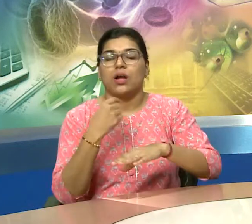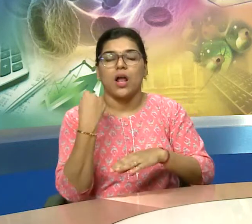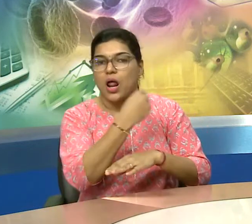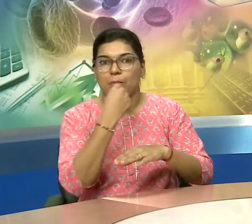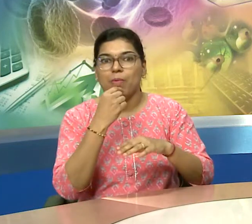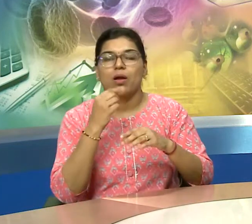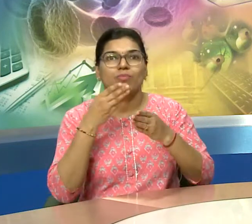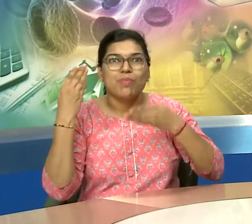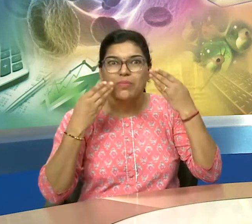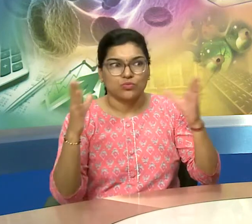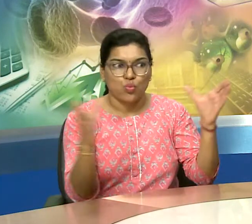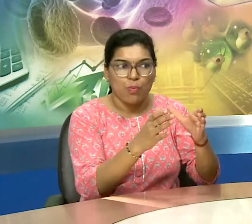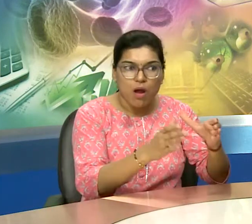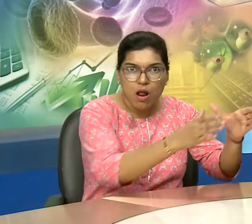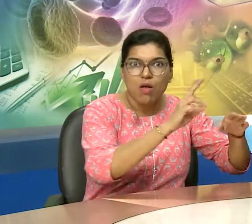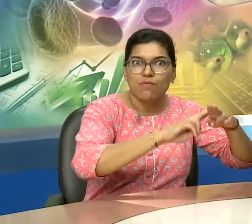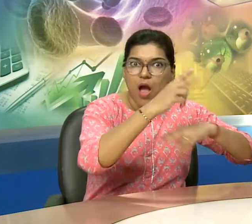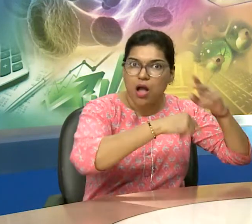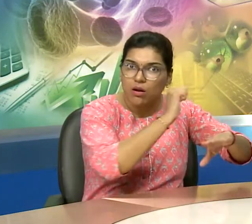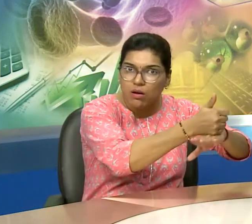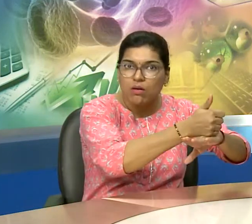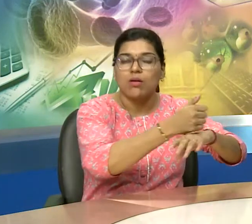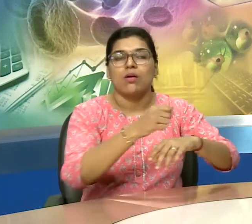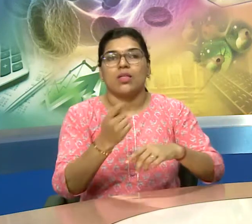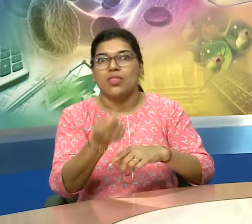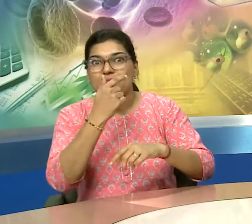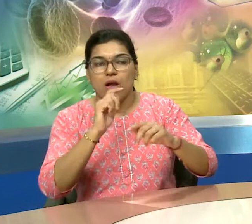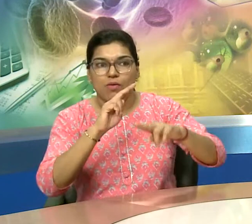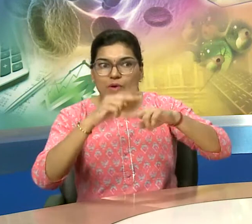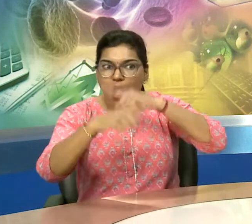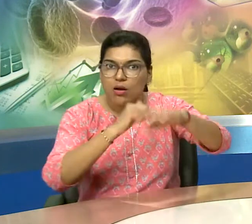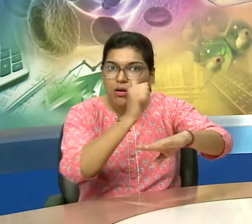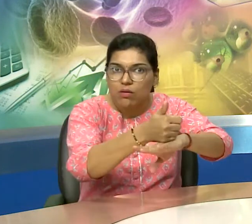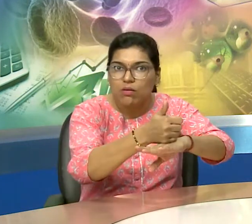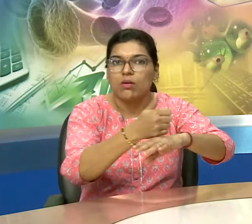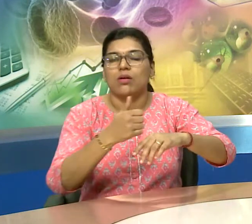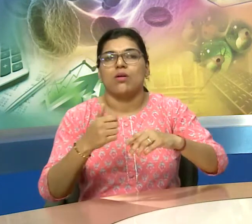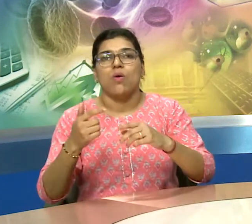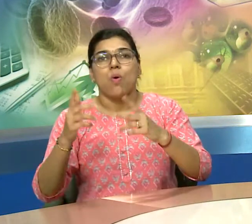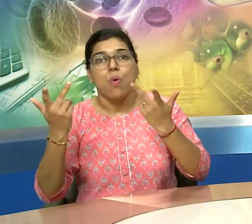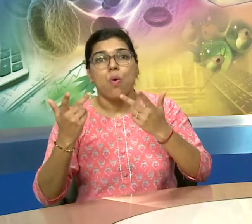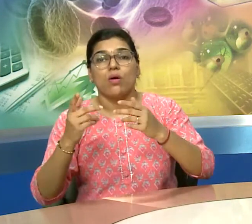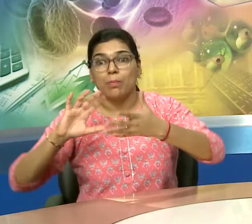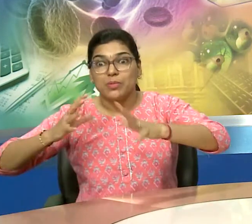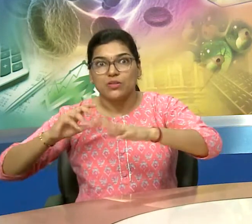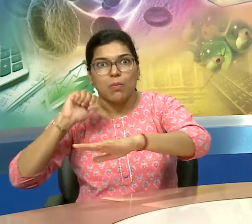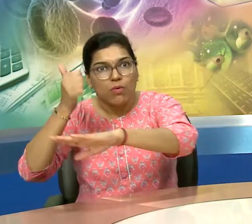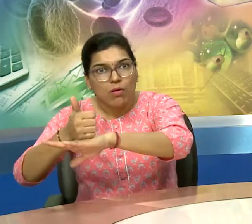and chemicals, there are different kinds, different categories of things which are